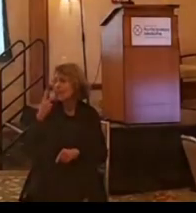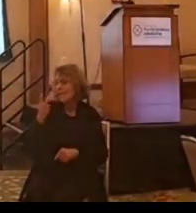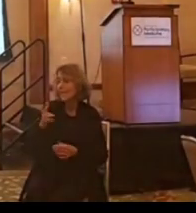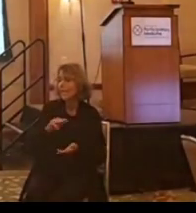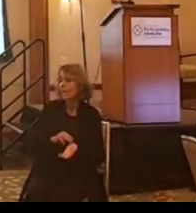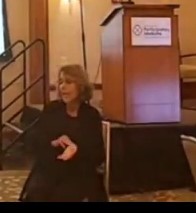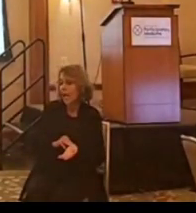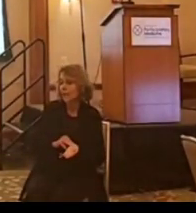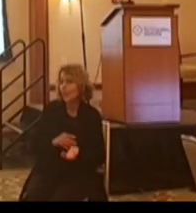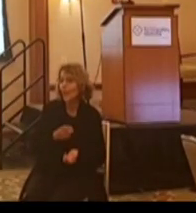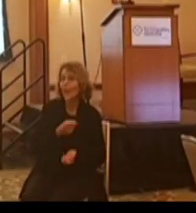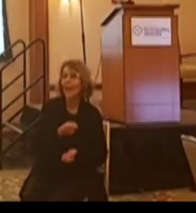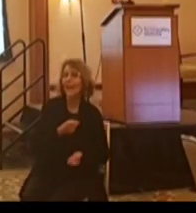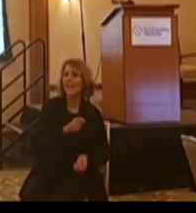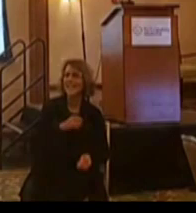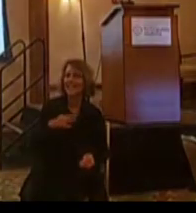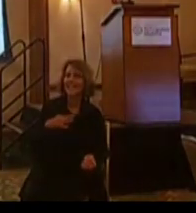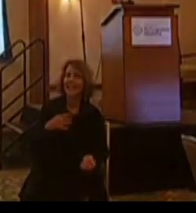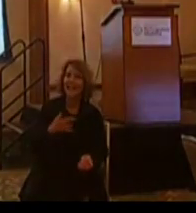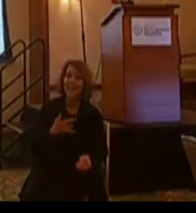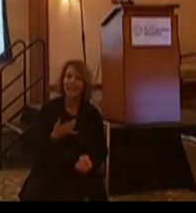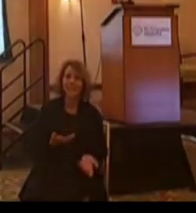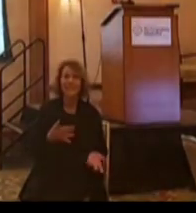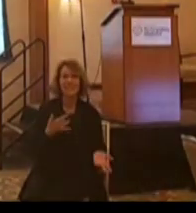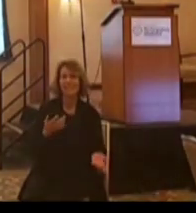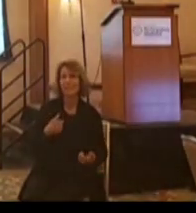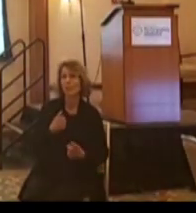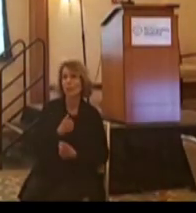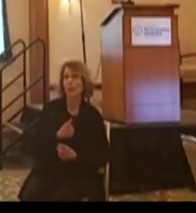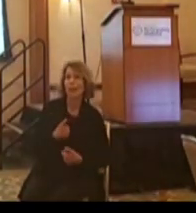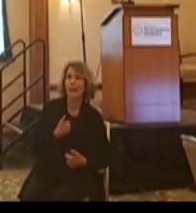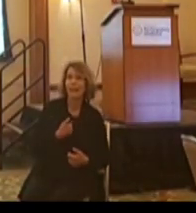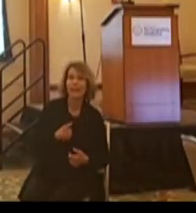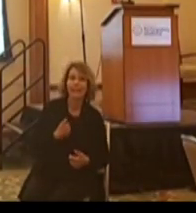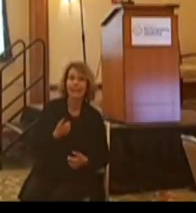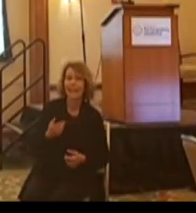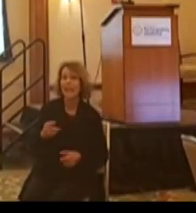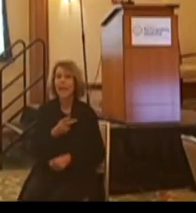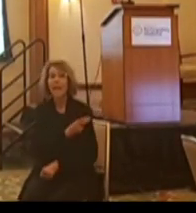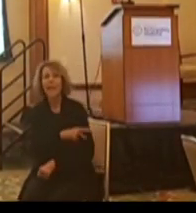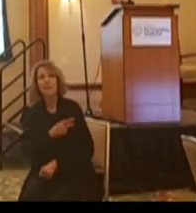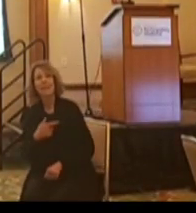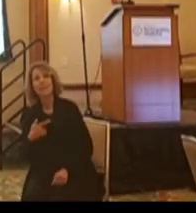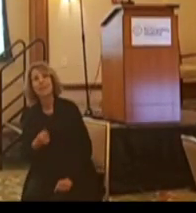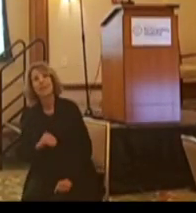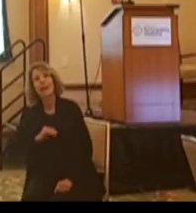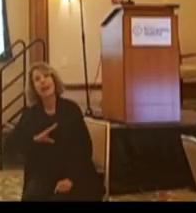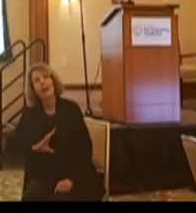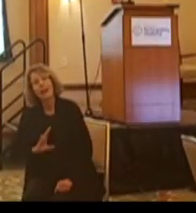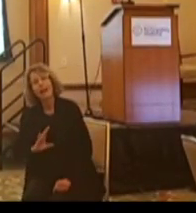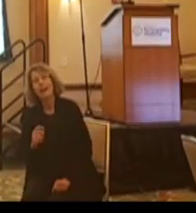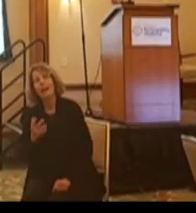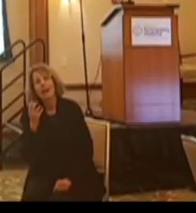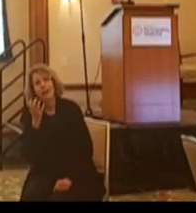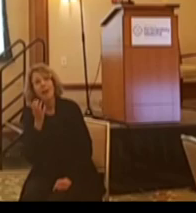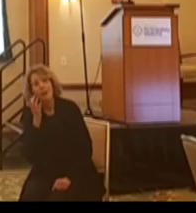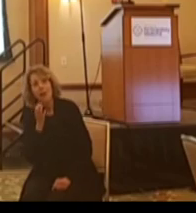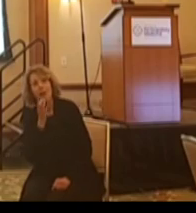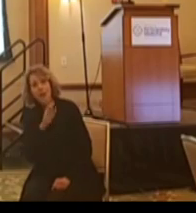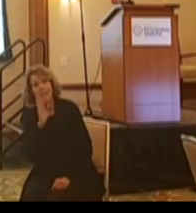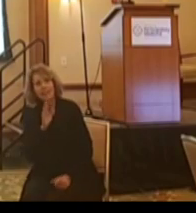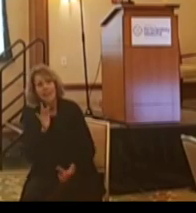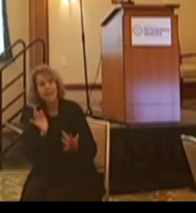and to staff. And so we're working, that's an example of kind of working within the system